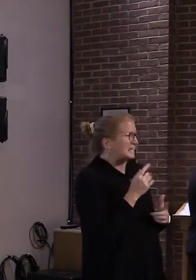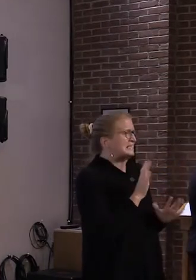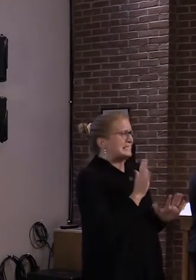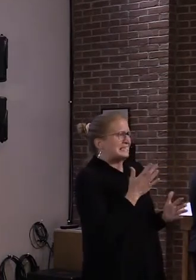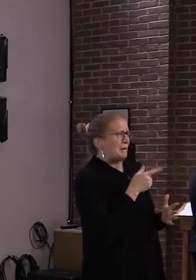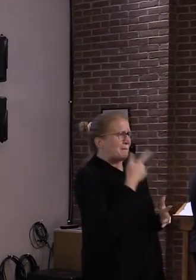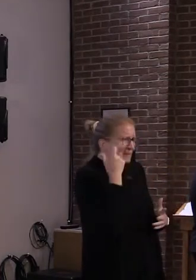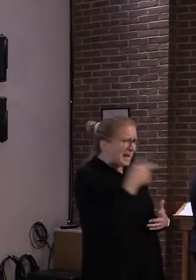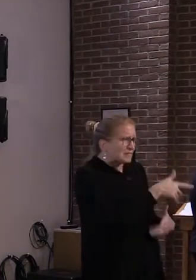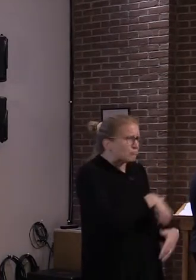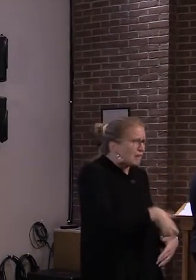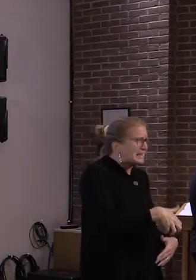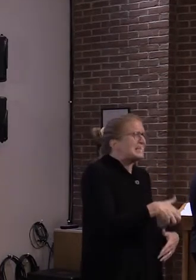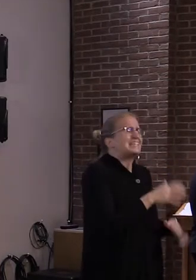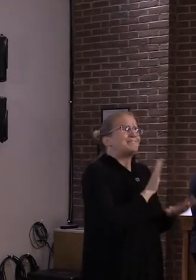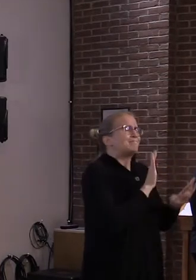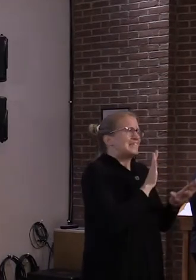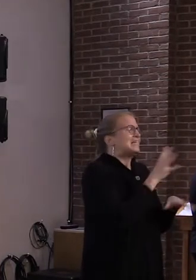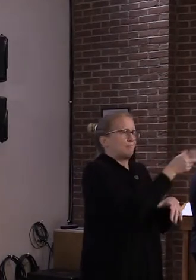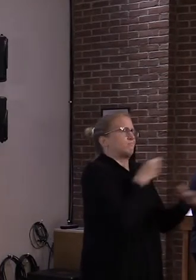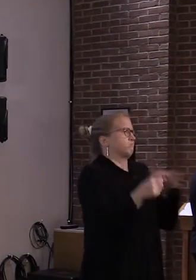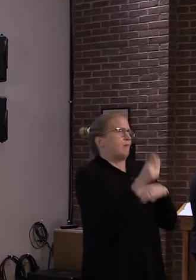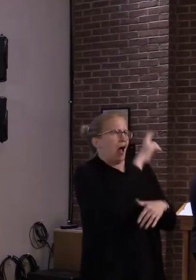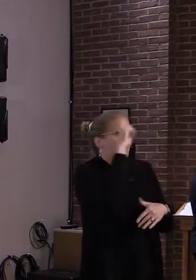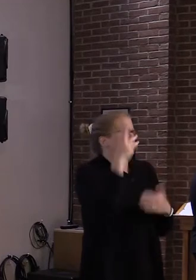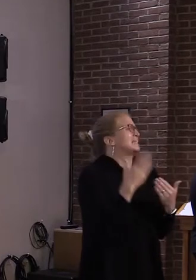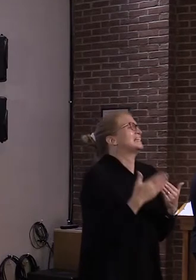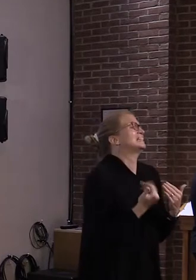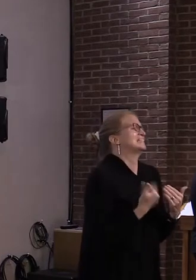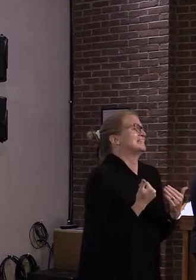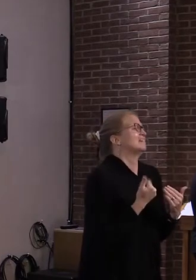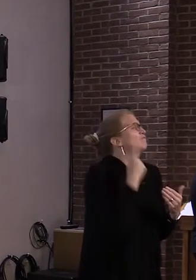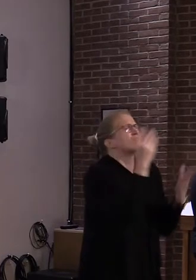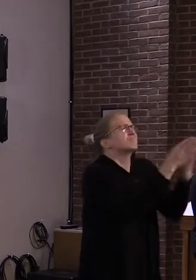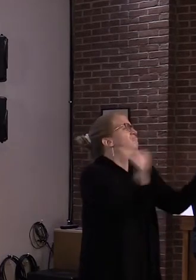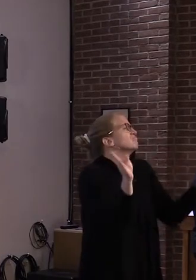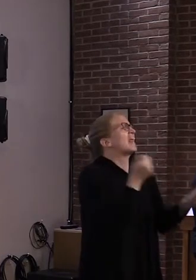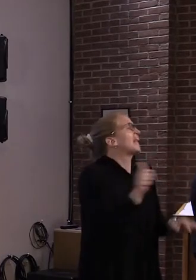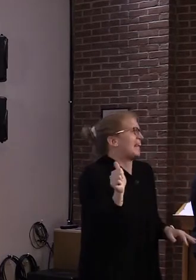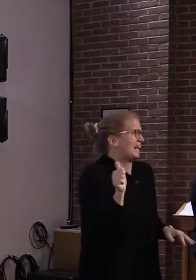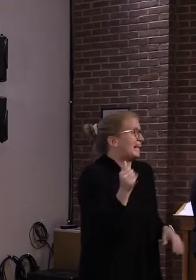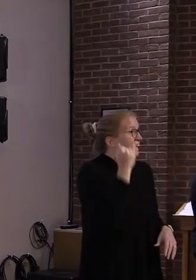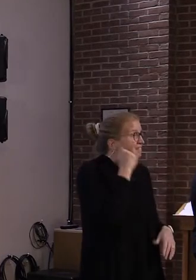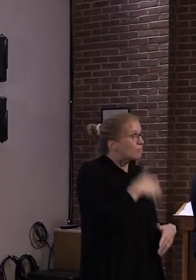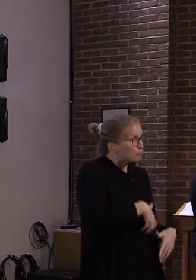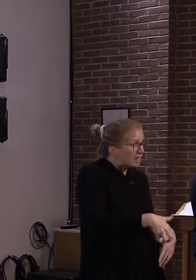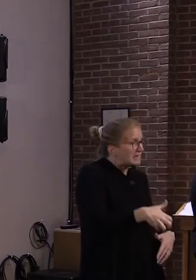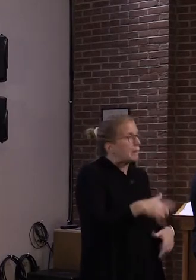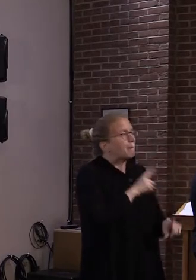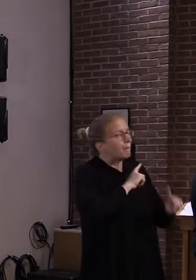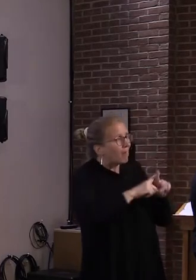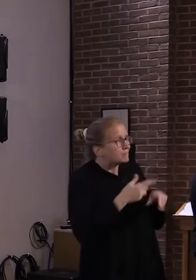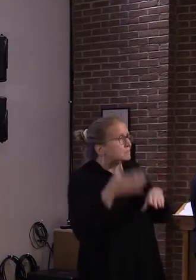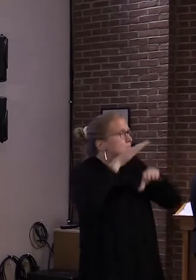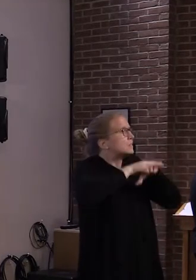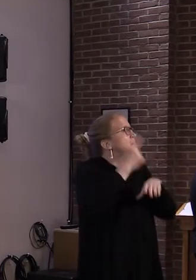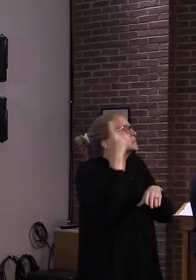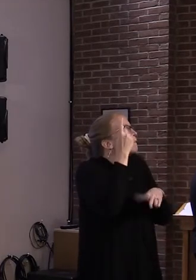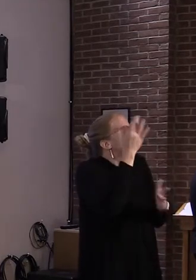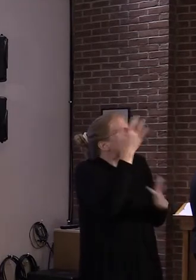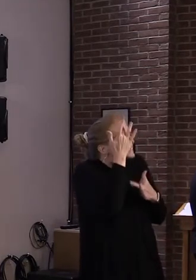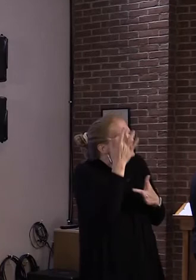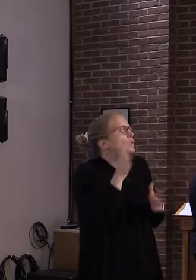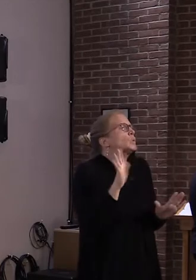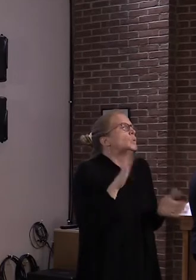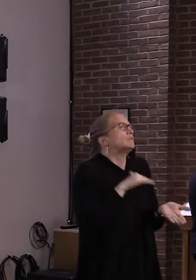pregnancy. And if you don't account for that increase in hospitalization that pregnancy alone leads to, you might be